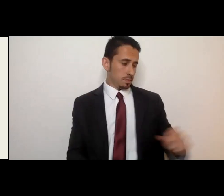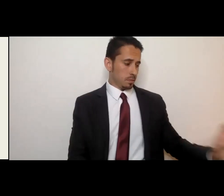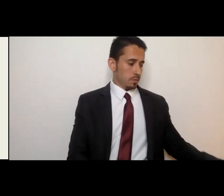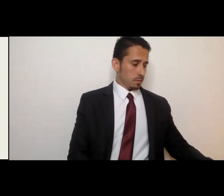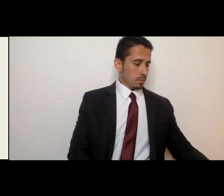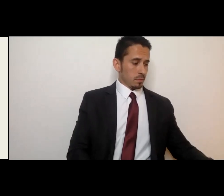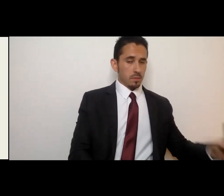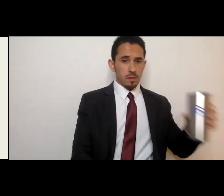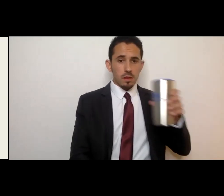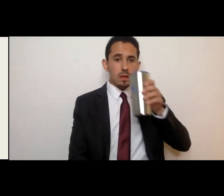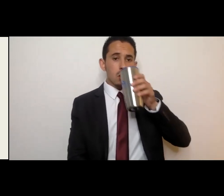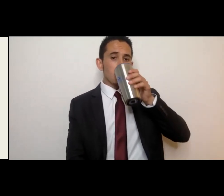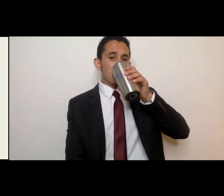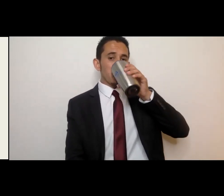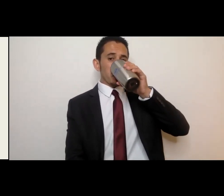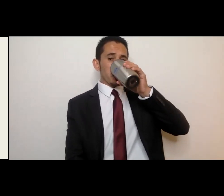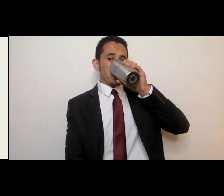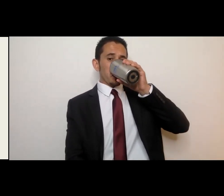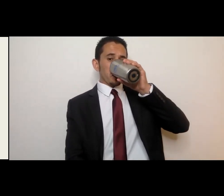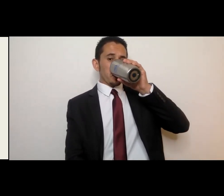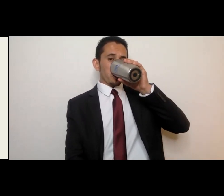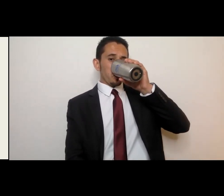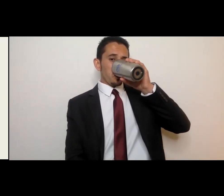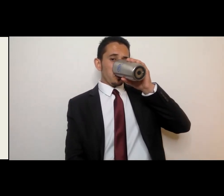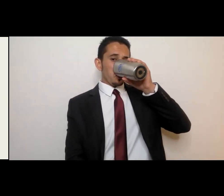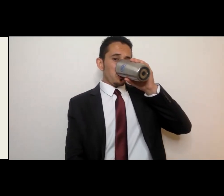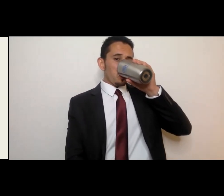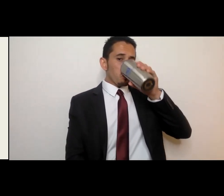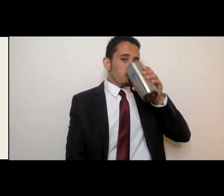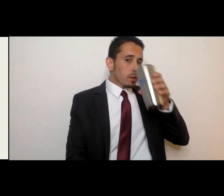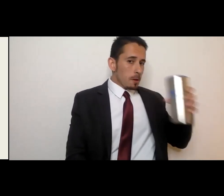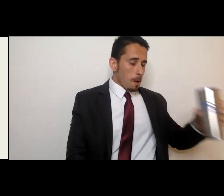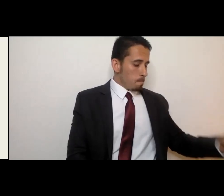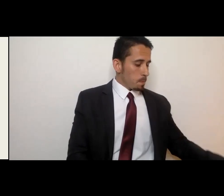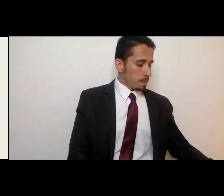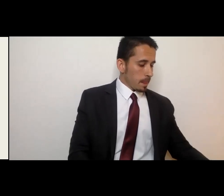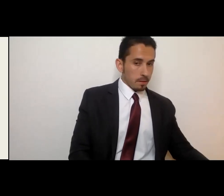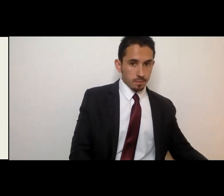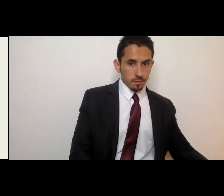I can give you a couple of seconds to read the slide, because this is an important quote.